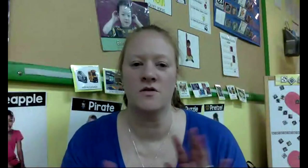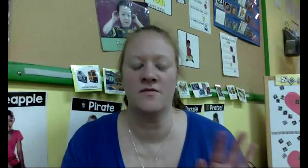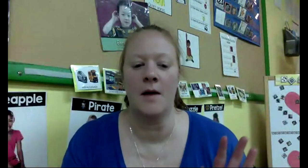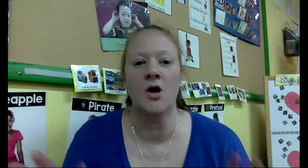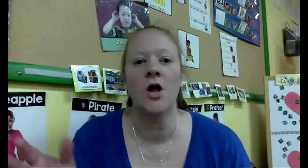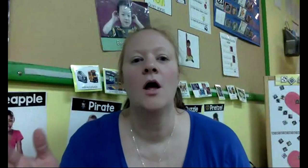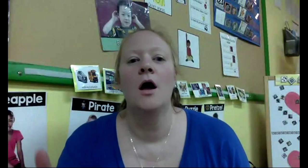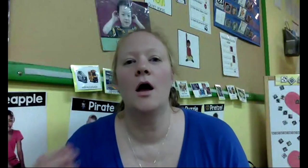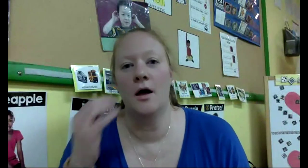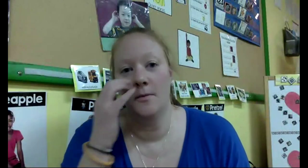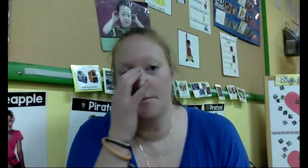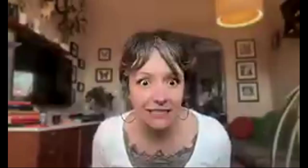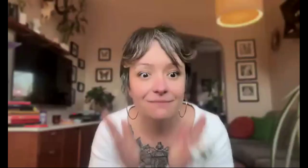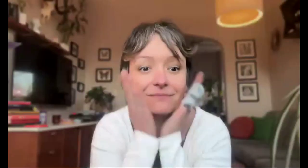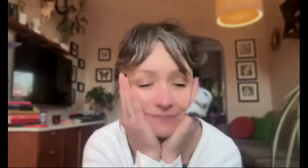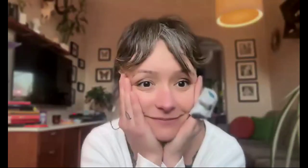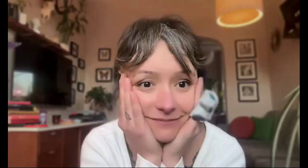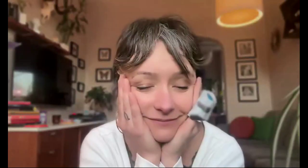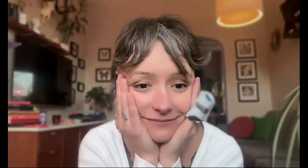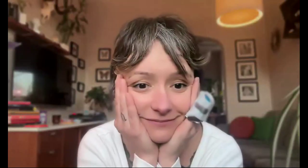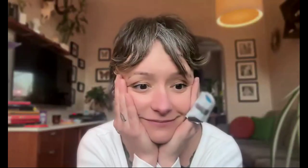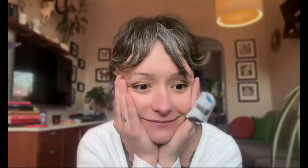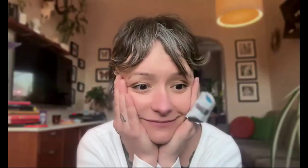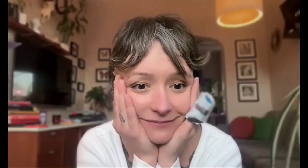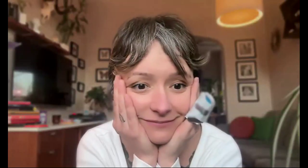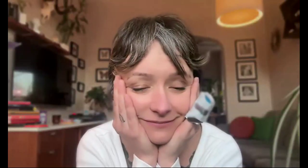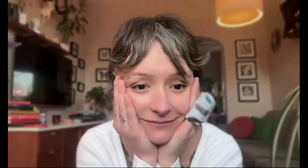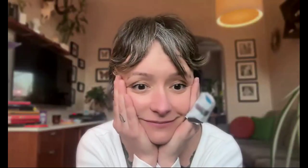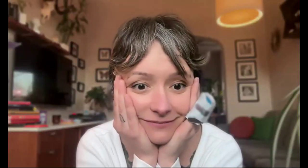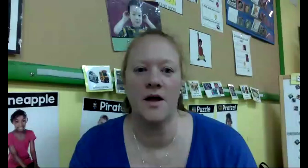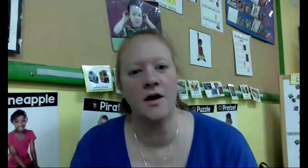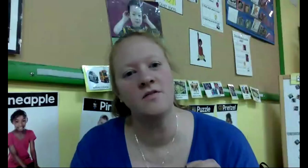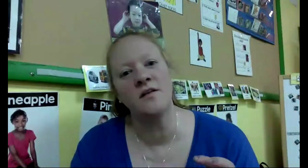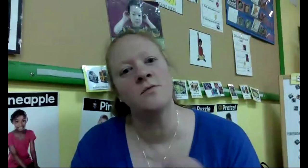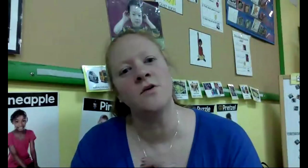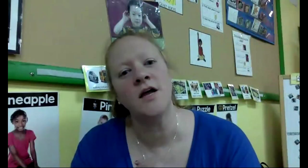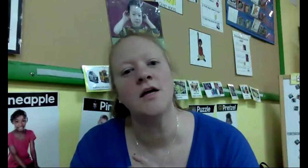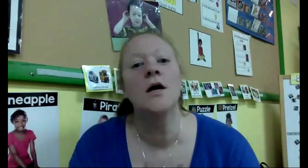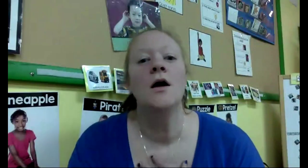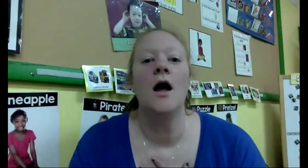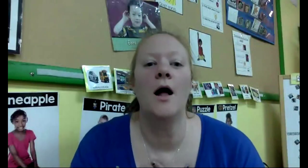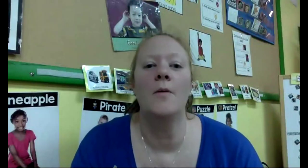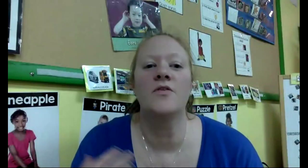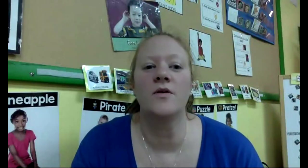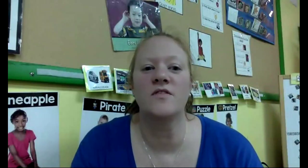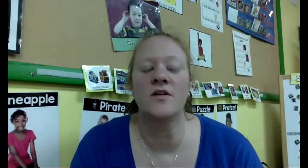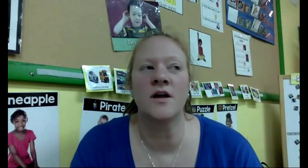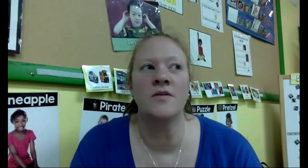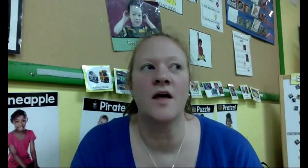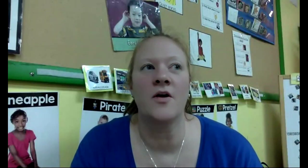is phenomenal. Isn't it And amazing? she still uses sign and like wants to look up like how do you say this with your hand. So we still look it up together.